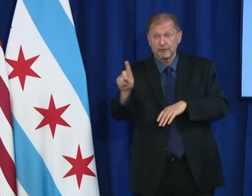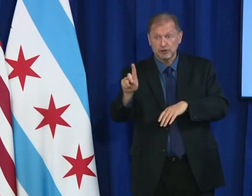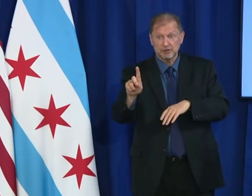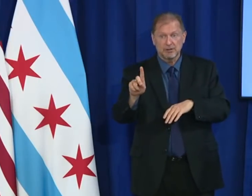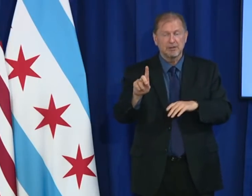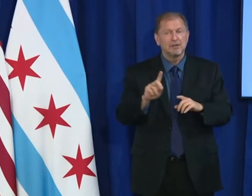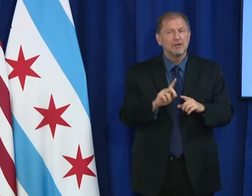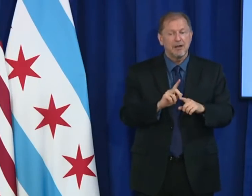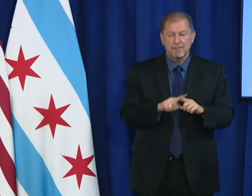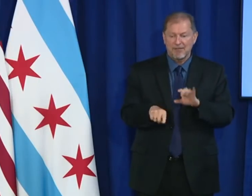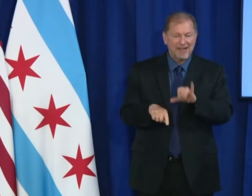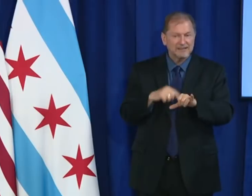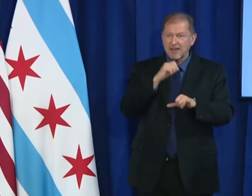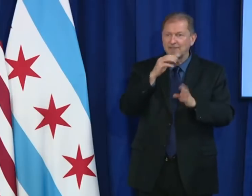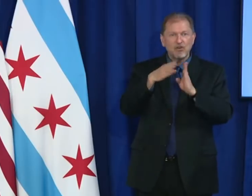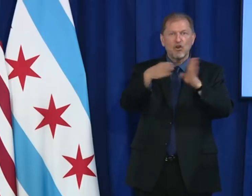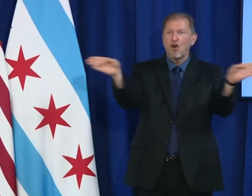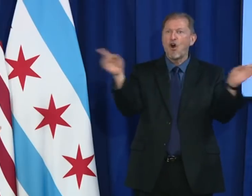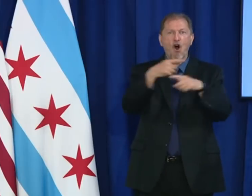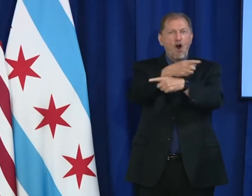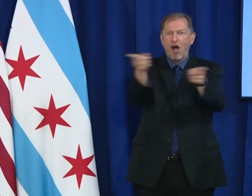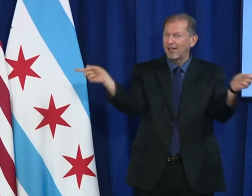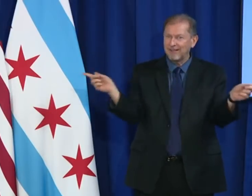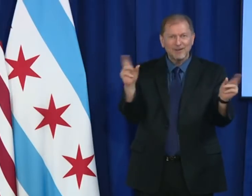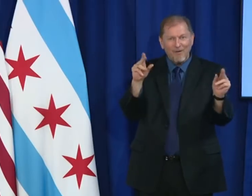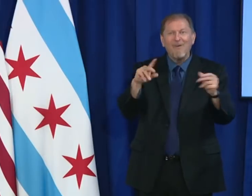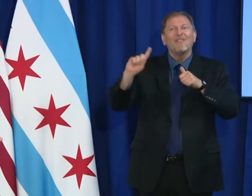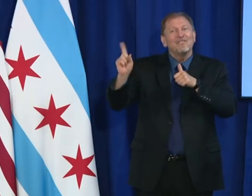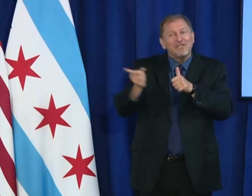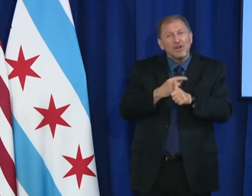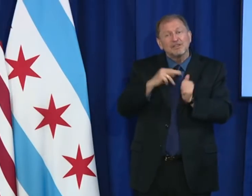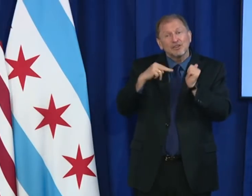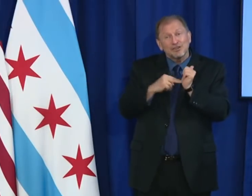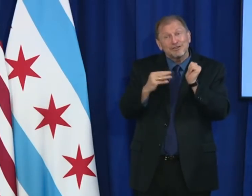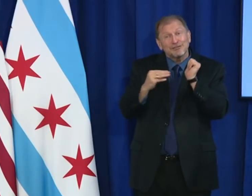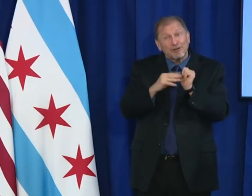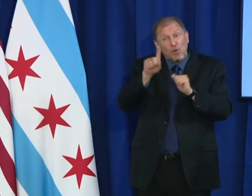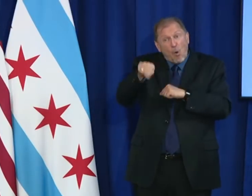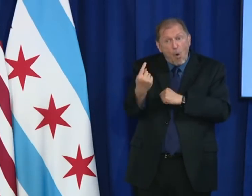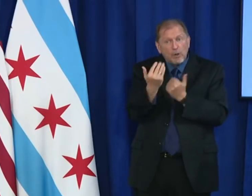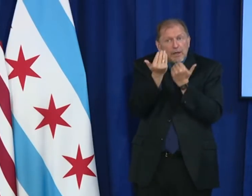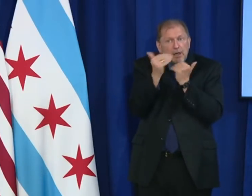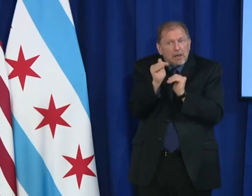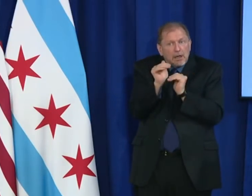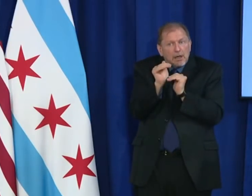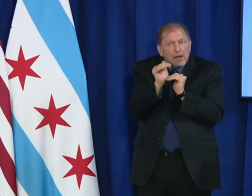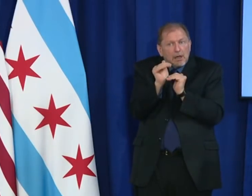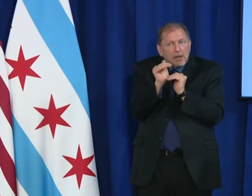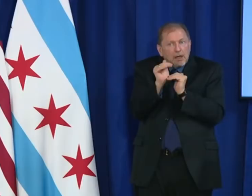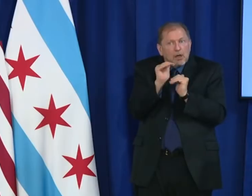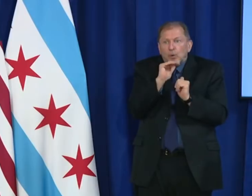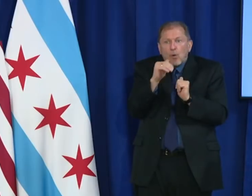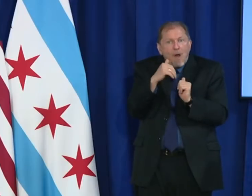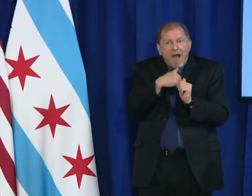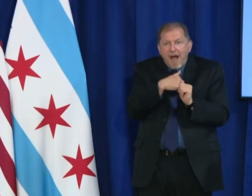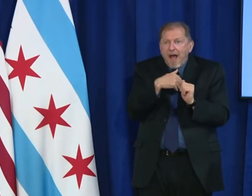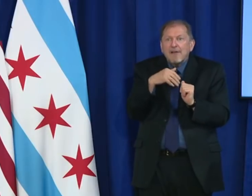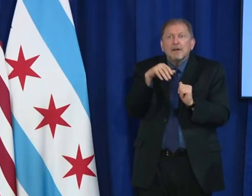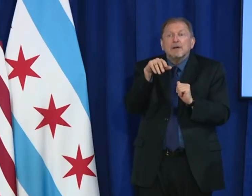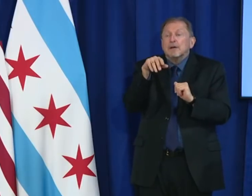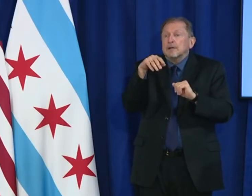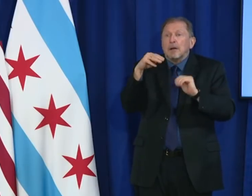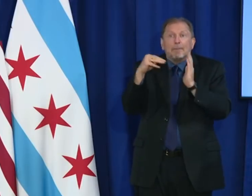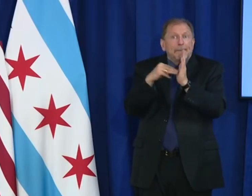be months before we have the amount of vaccine where we start being able to, talking about vaccinating hundreds of thousands or